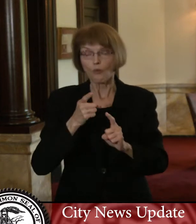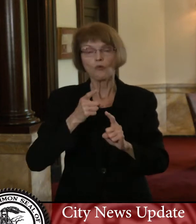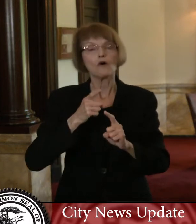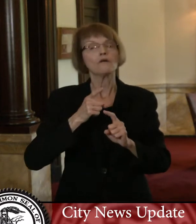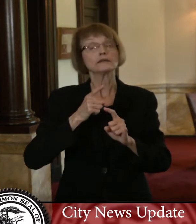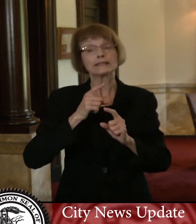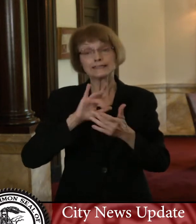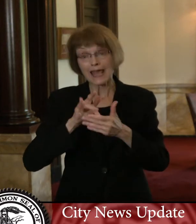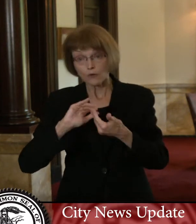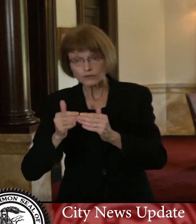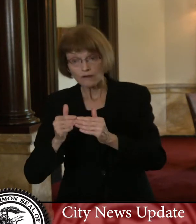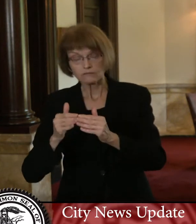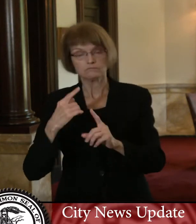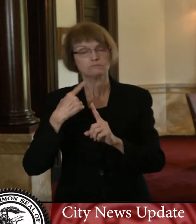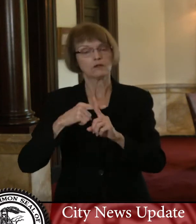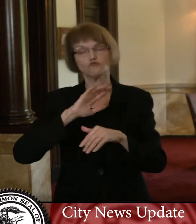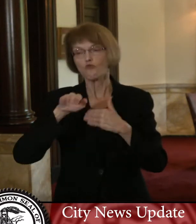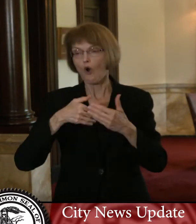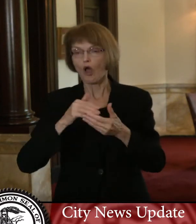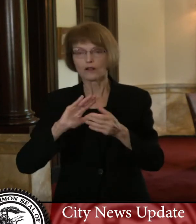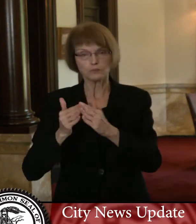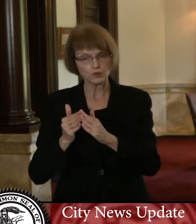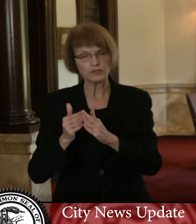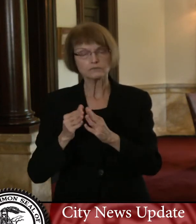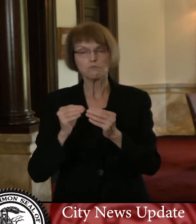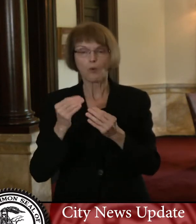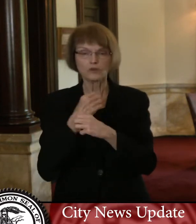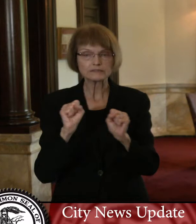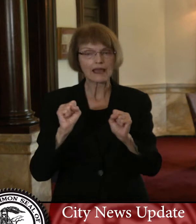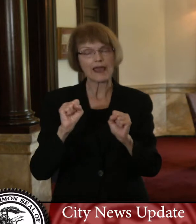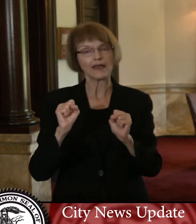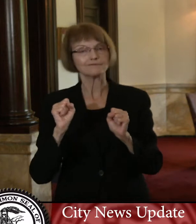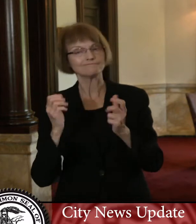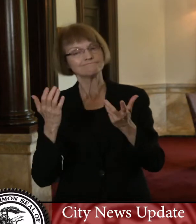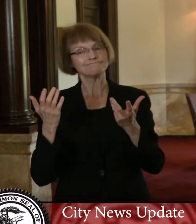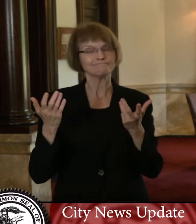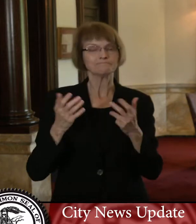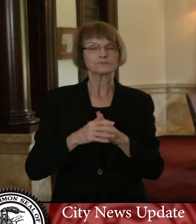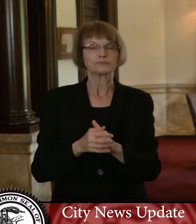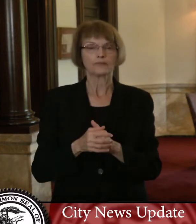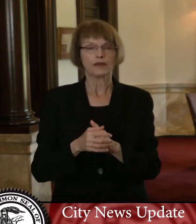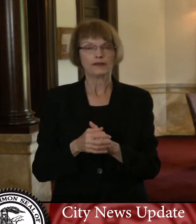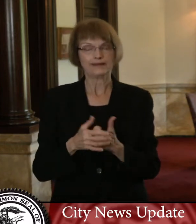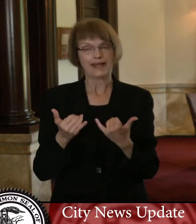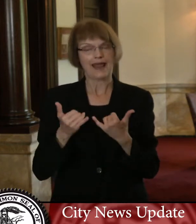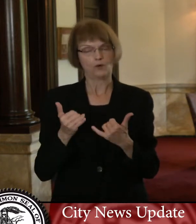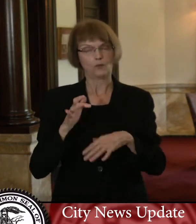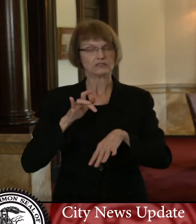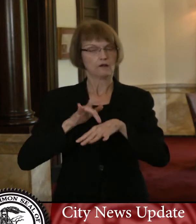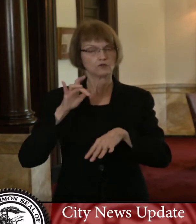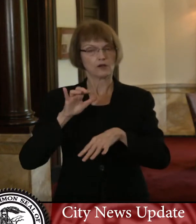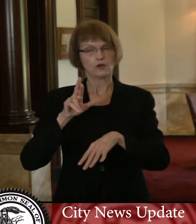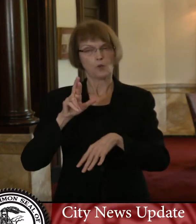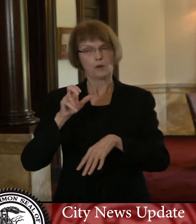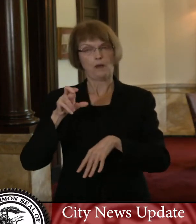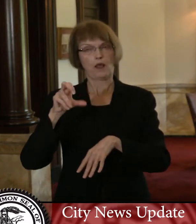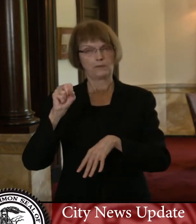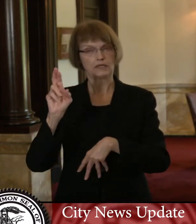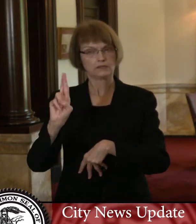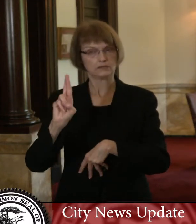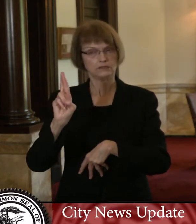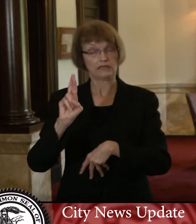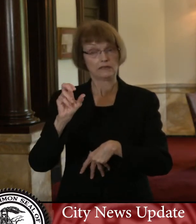to live, work, and play. I also want to touch briefly on how Republicans in the legislature continue to undermine our